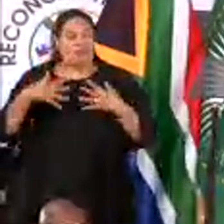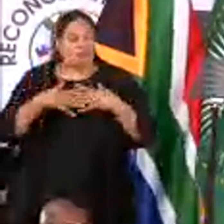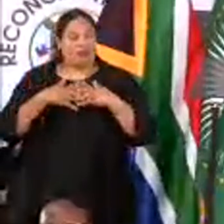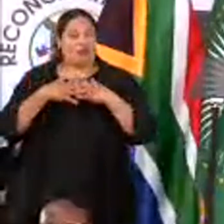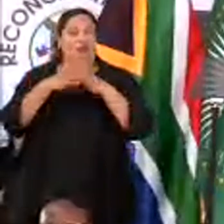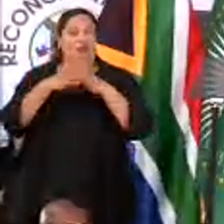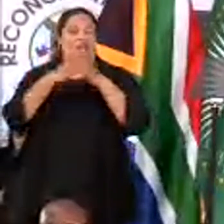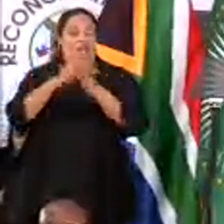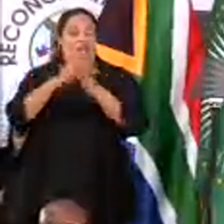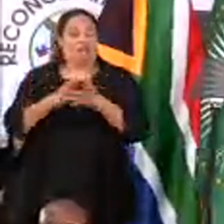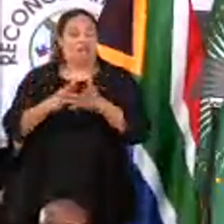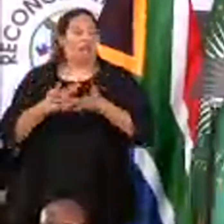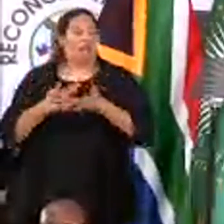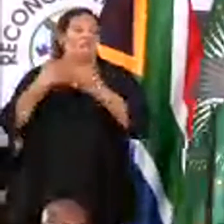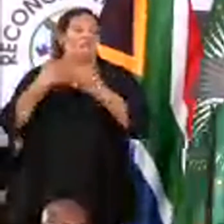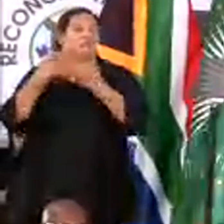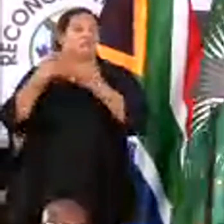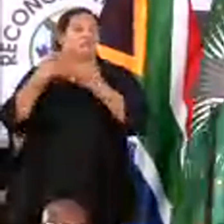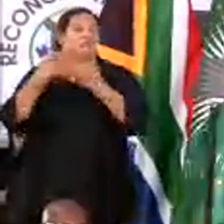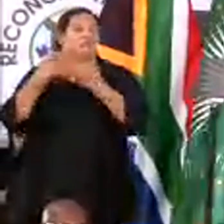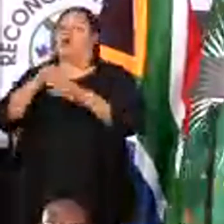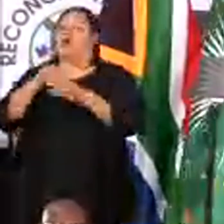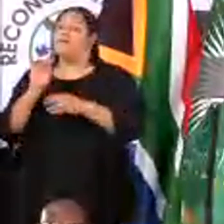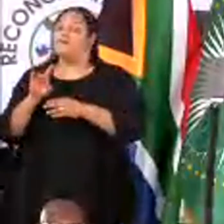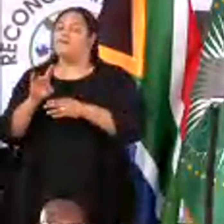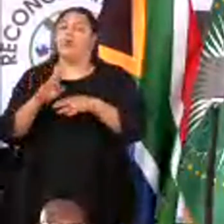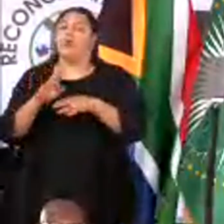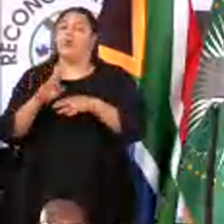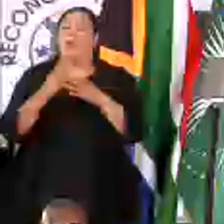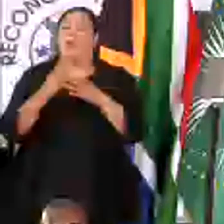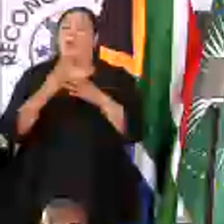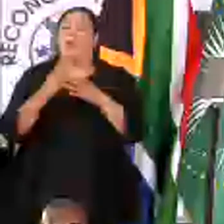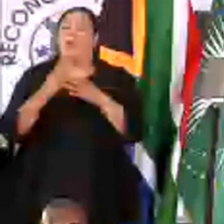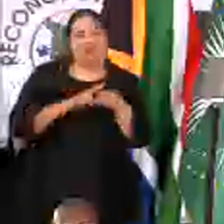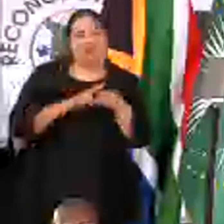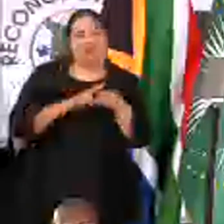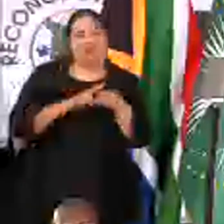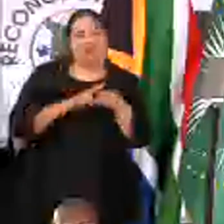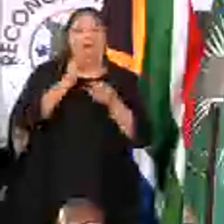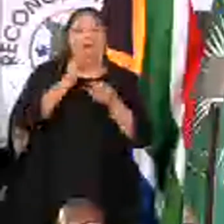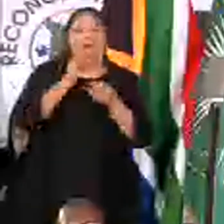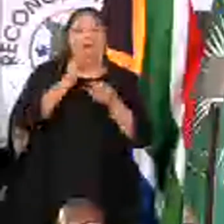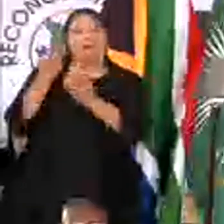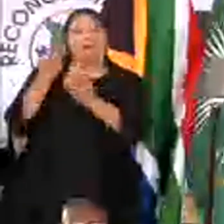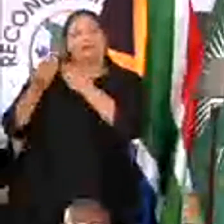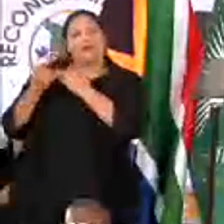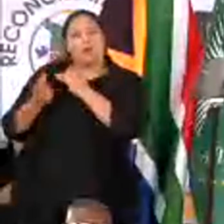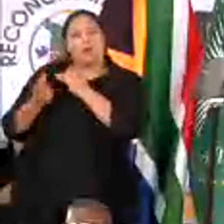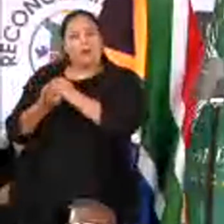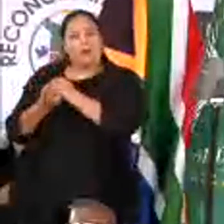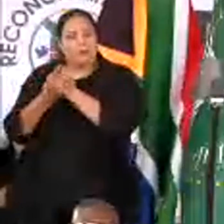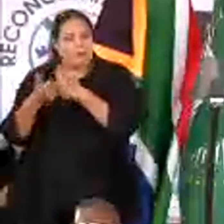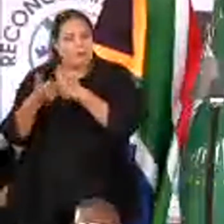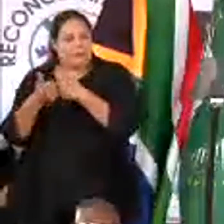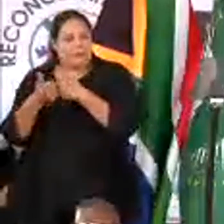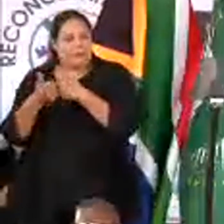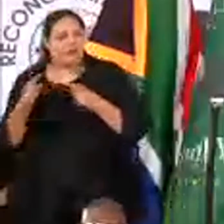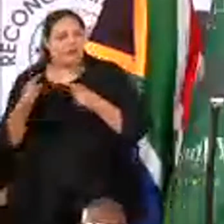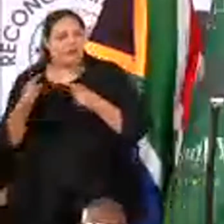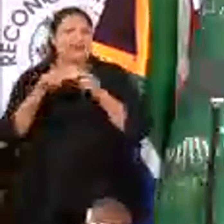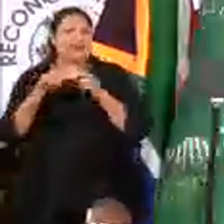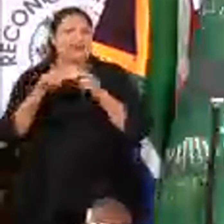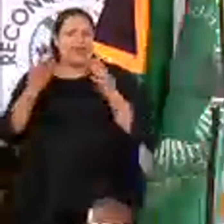reconciliation involves both the healing of historical wounds and the